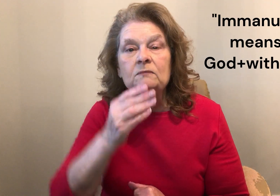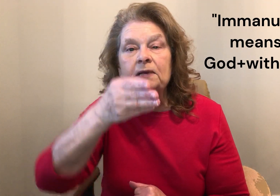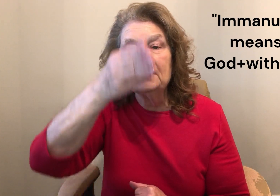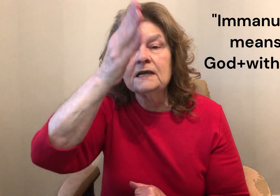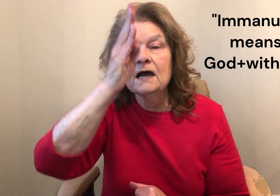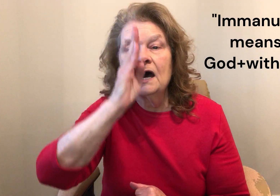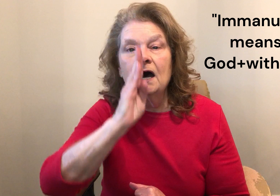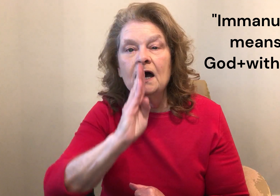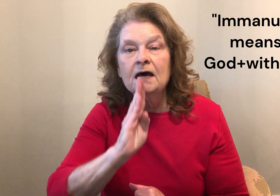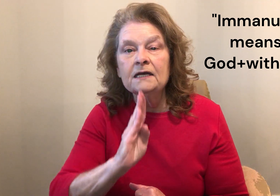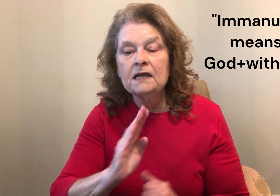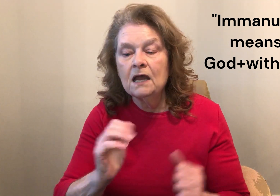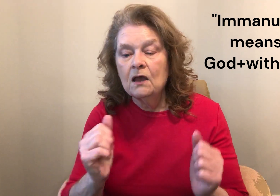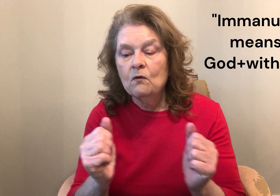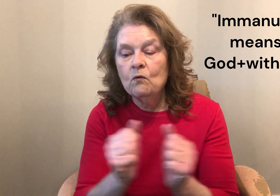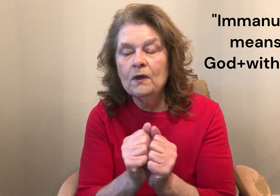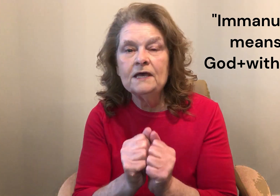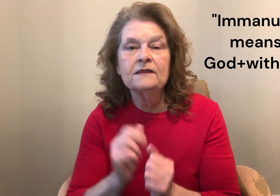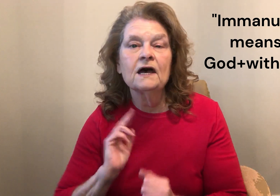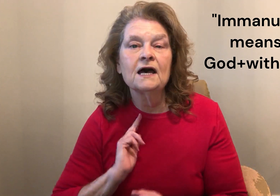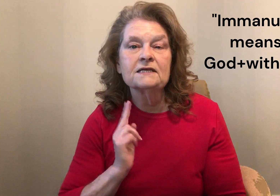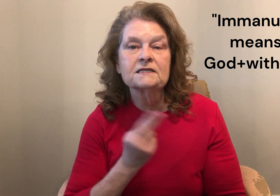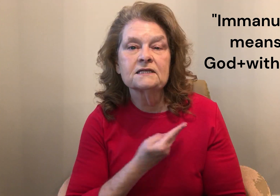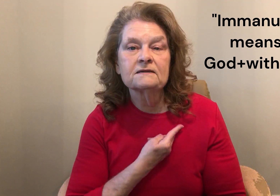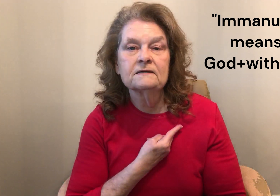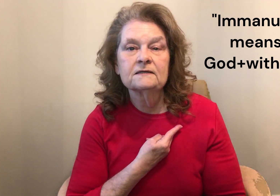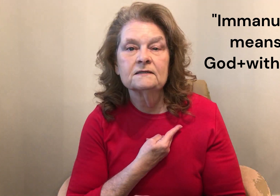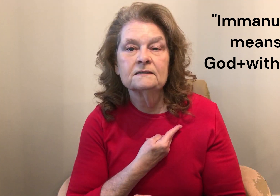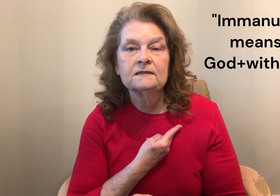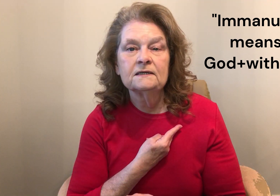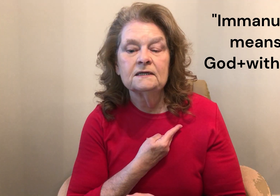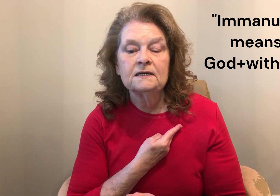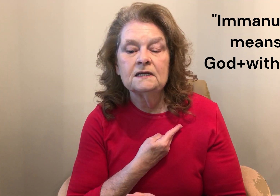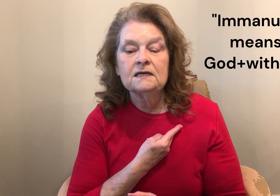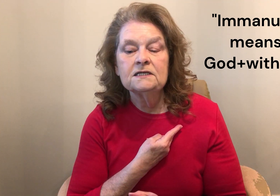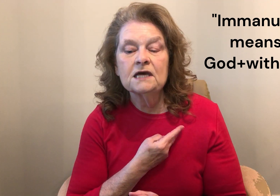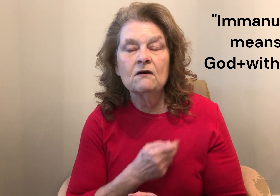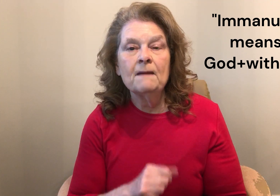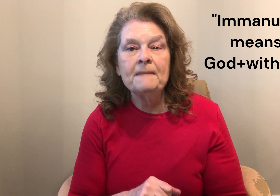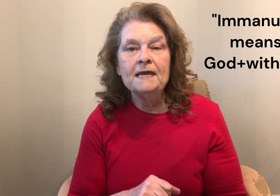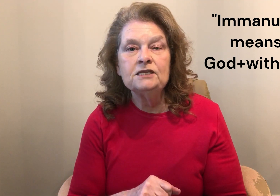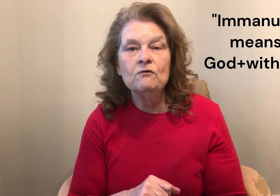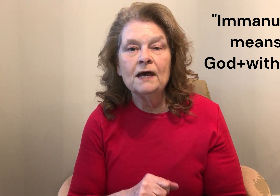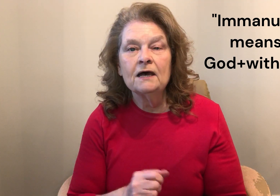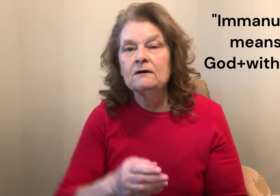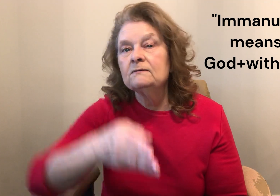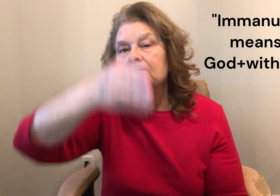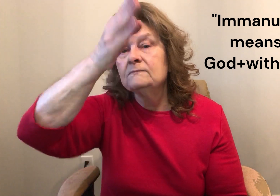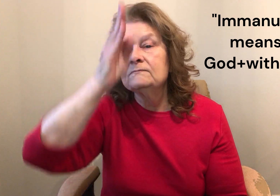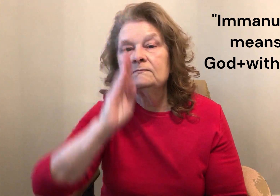be God with us. So Immanuel,